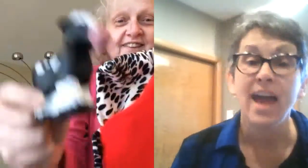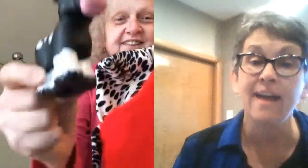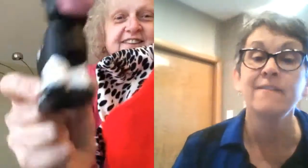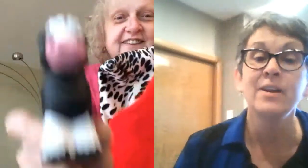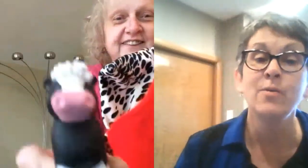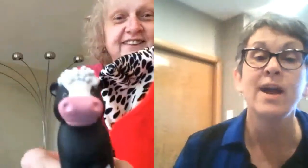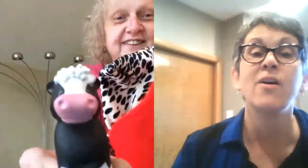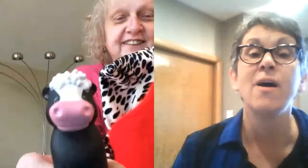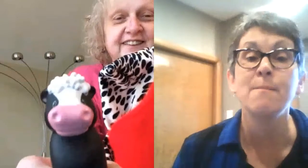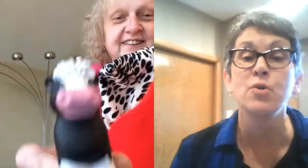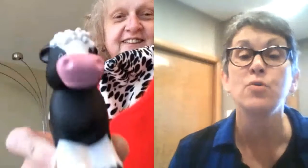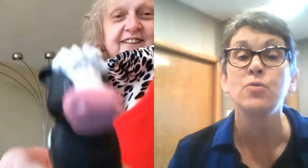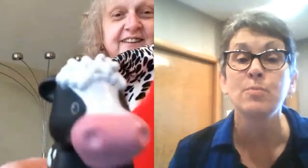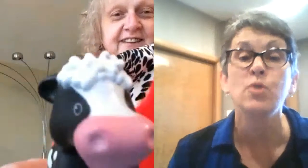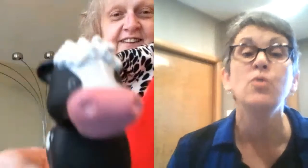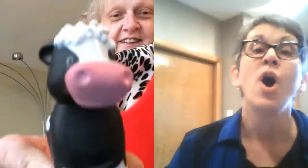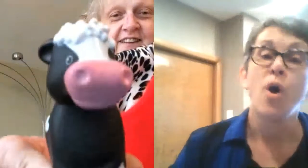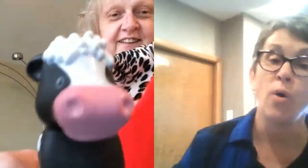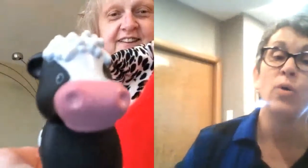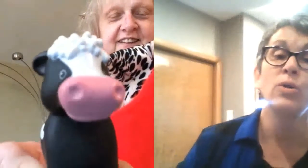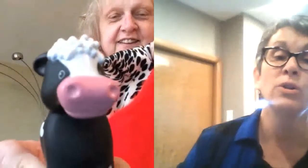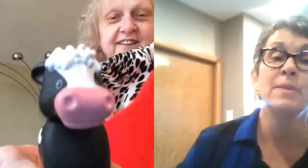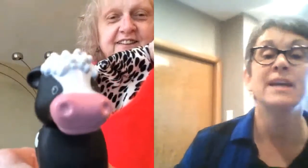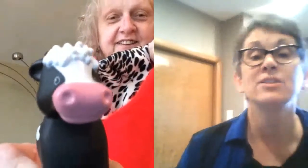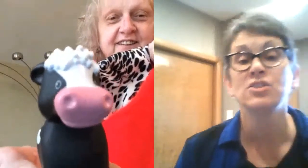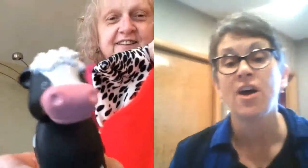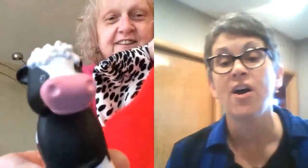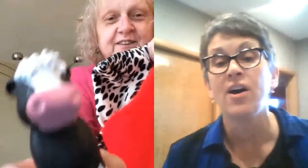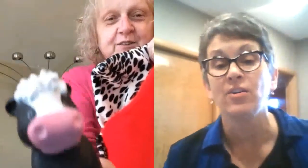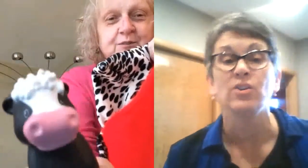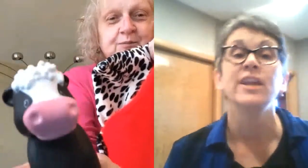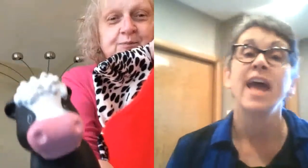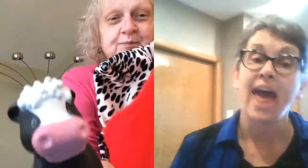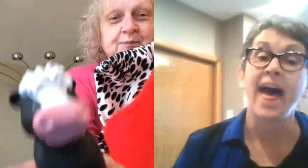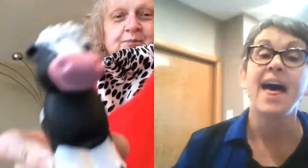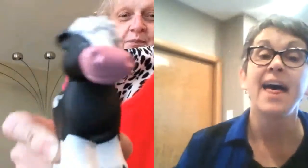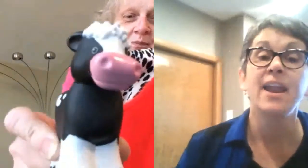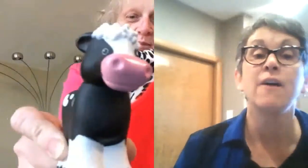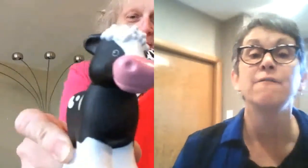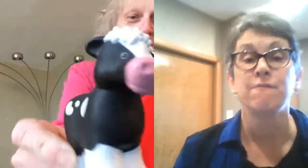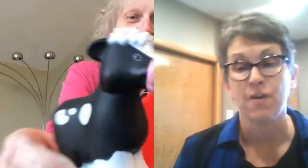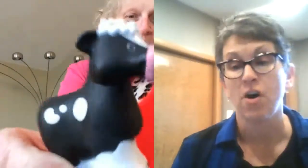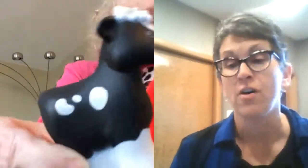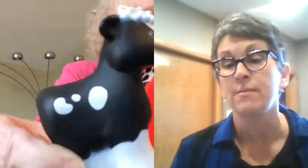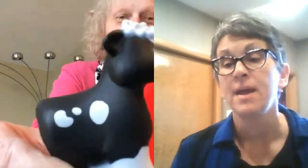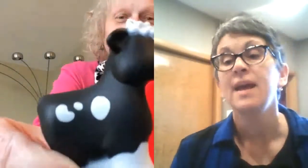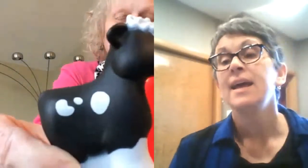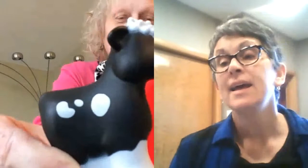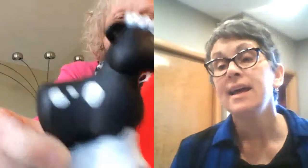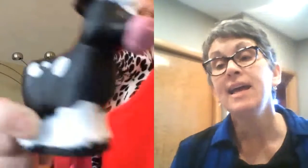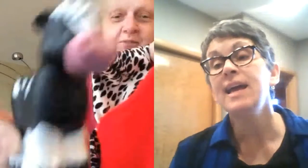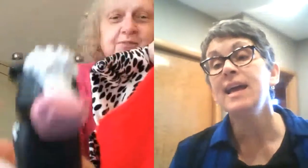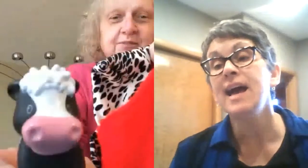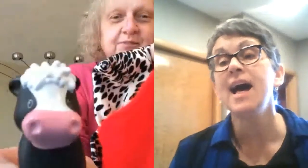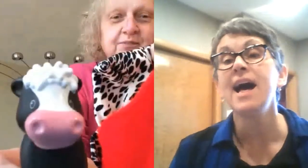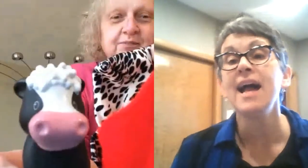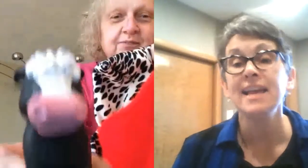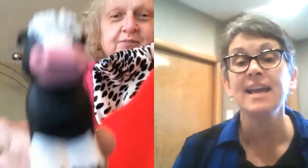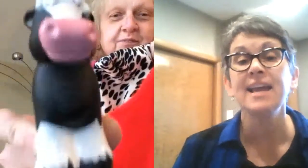moo, everywhere a moo-moo. Old MacDonald had a farm,